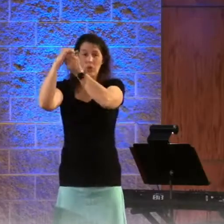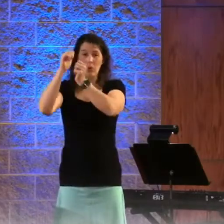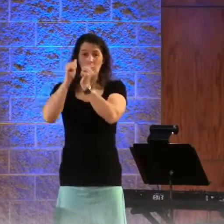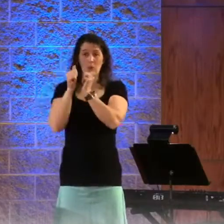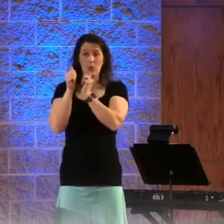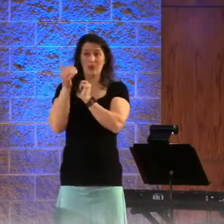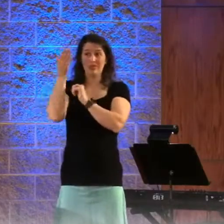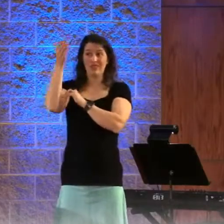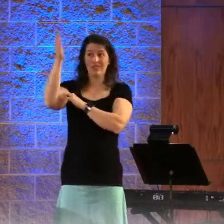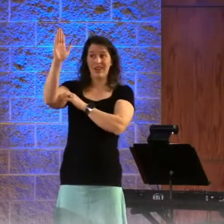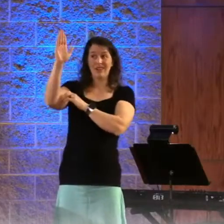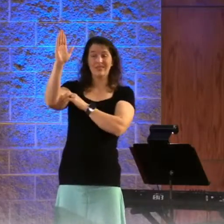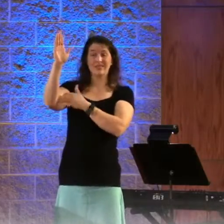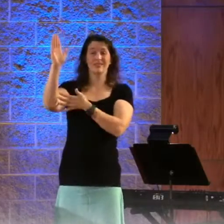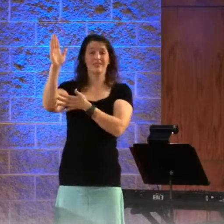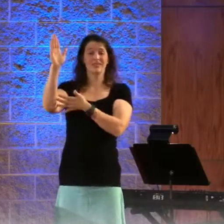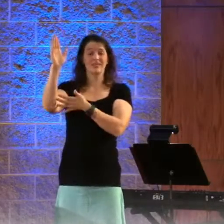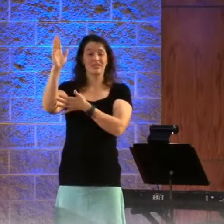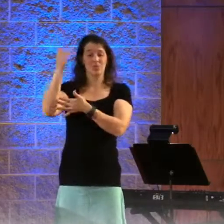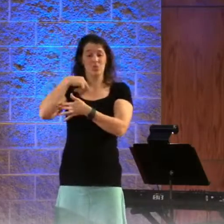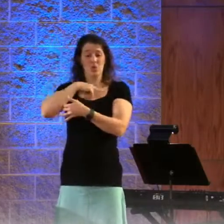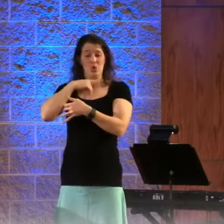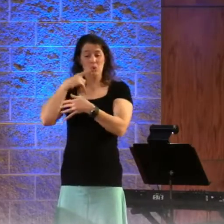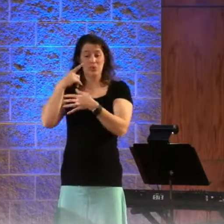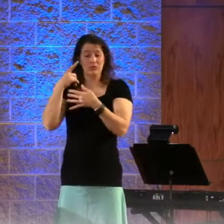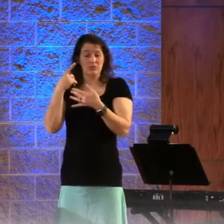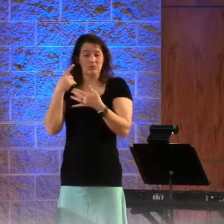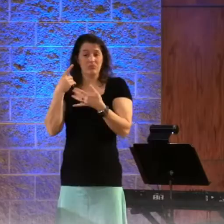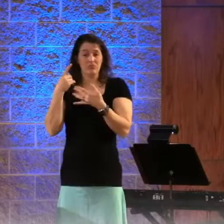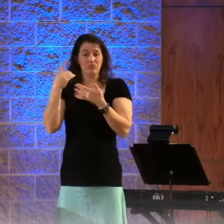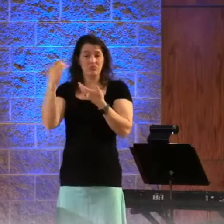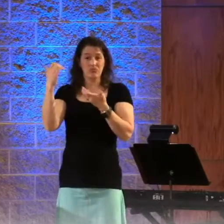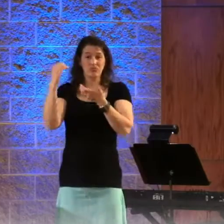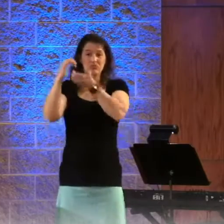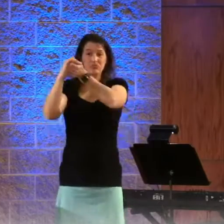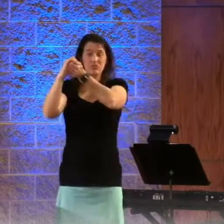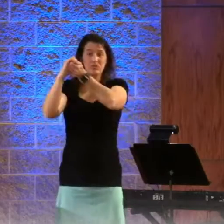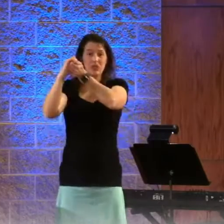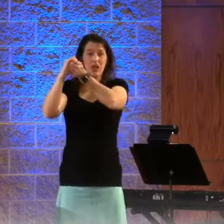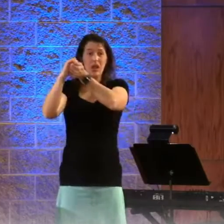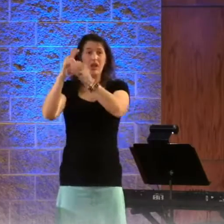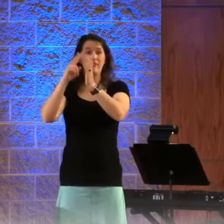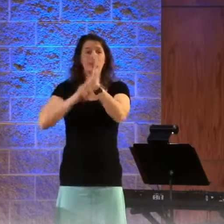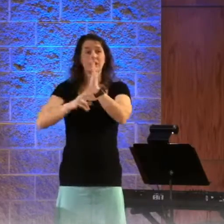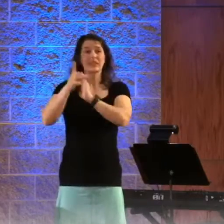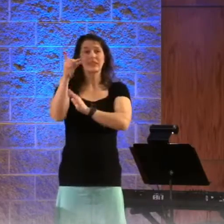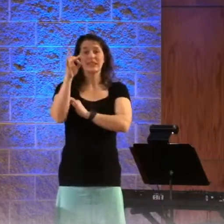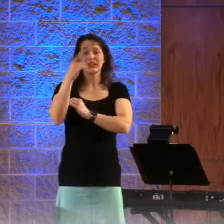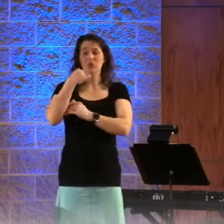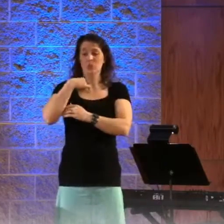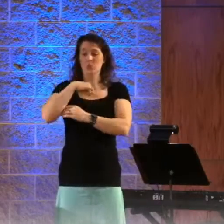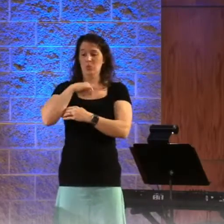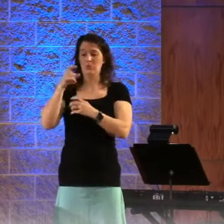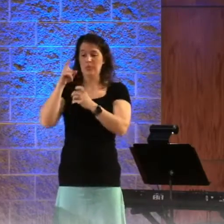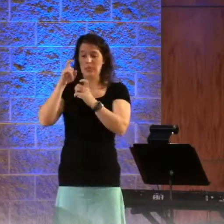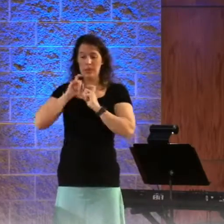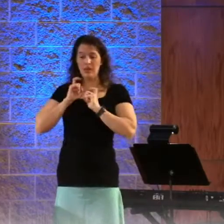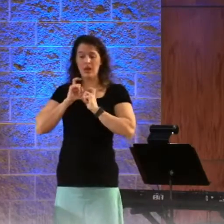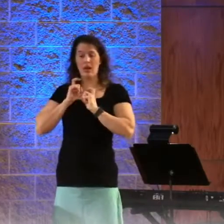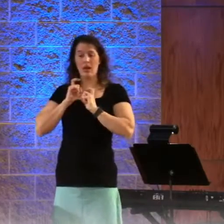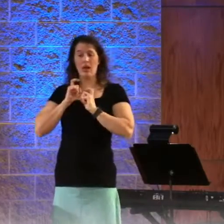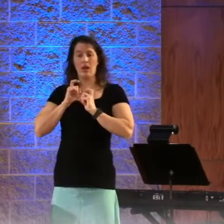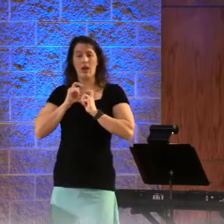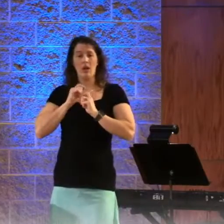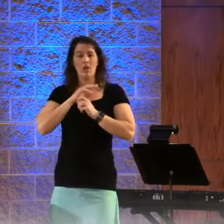literally been reconciled to God. As a result of being reconciled to God, verse 18 says, we've been given